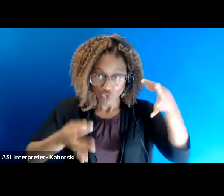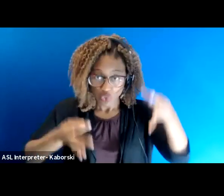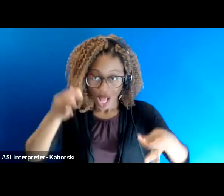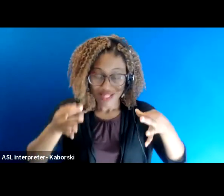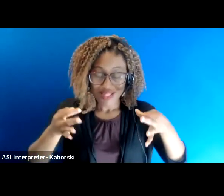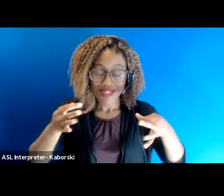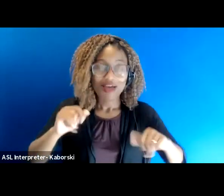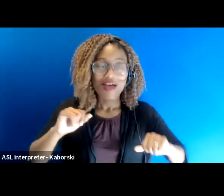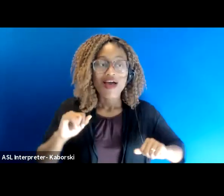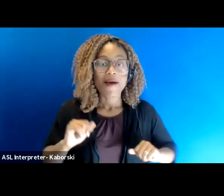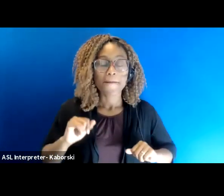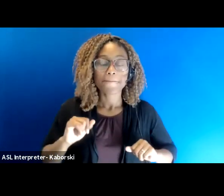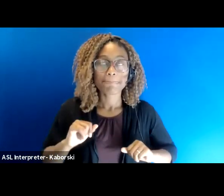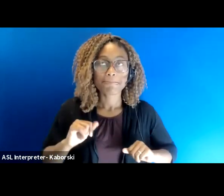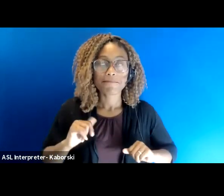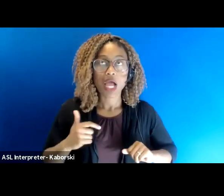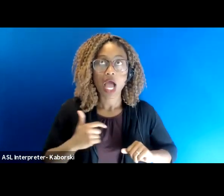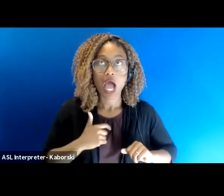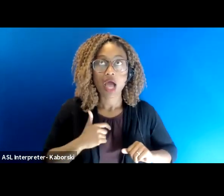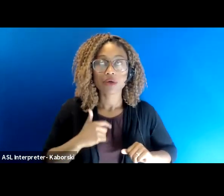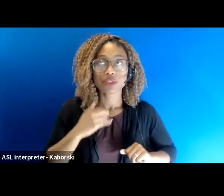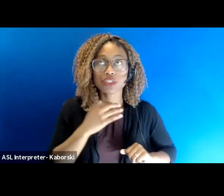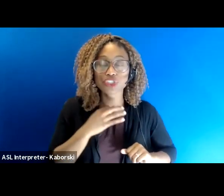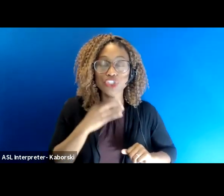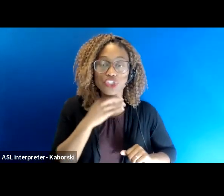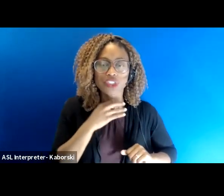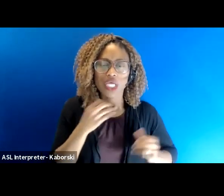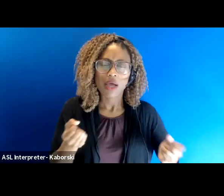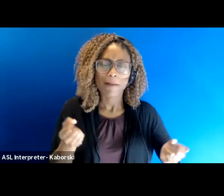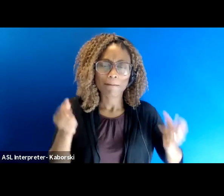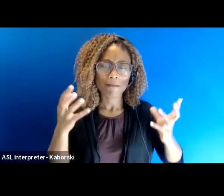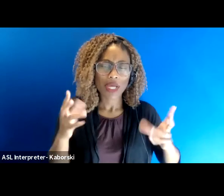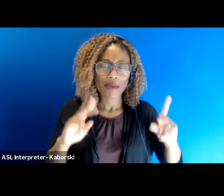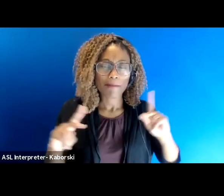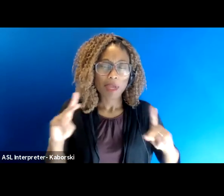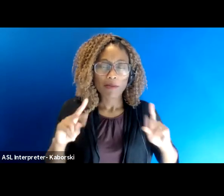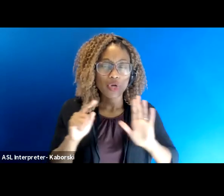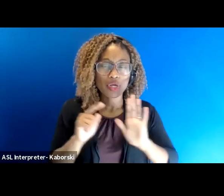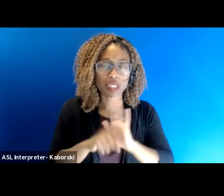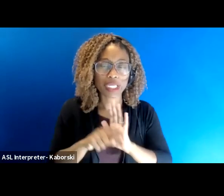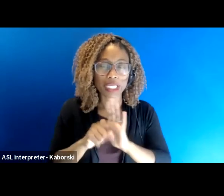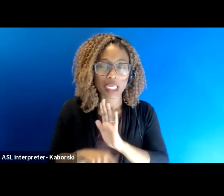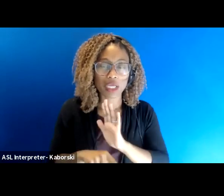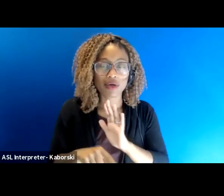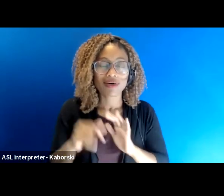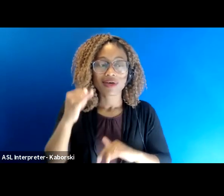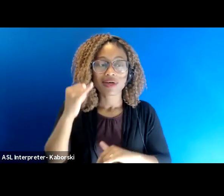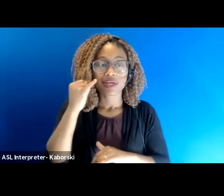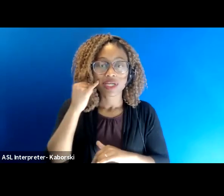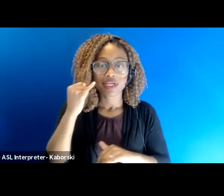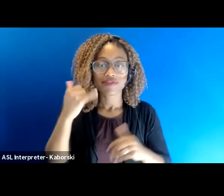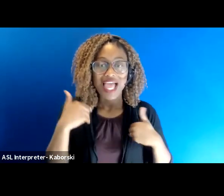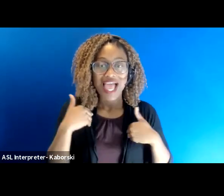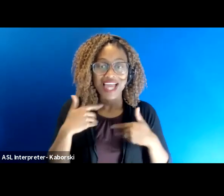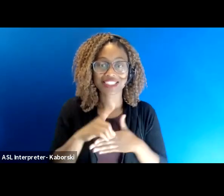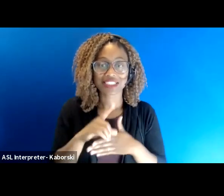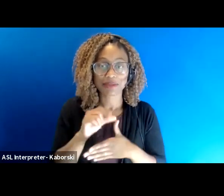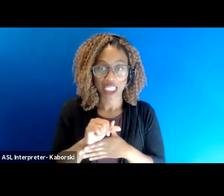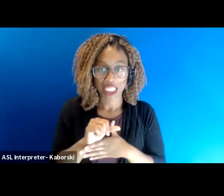I just wanted to look up how many people were killed that were counted with a